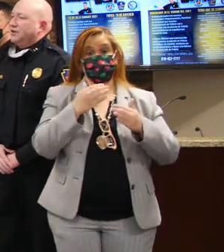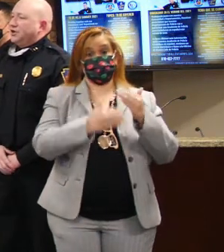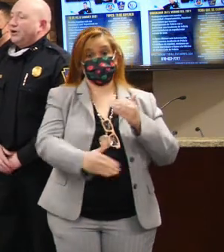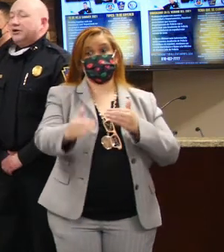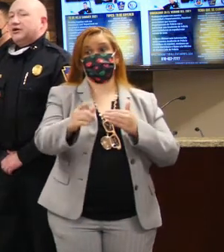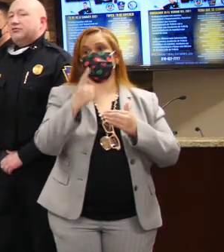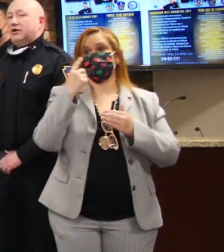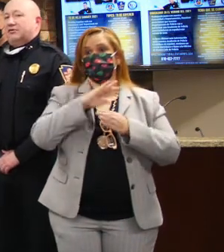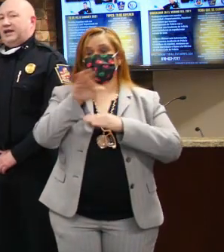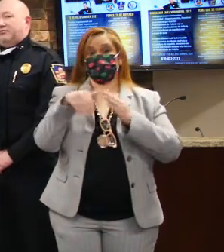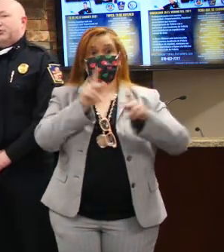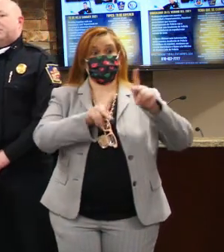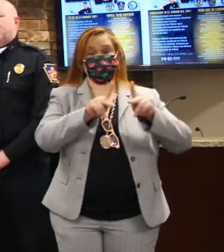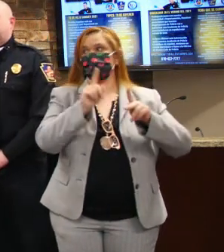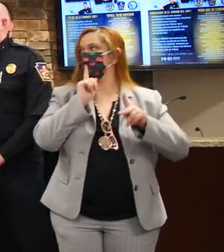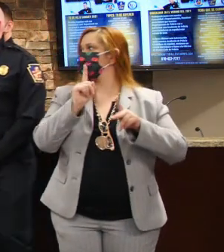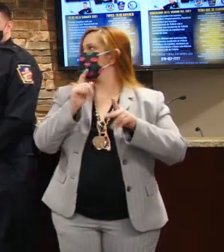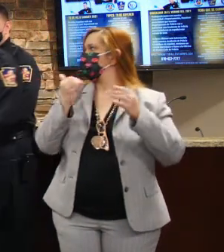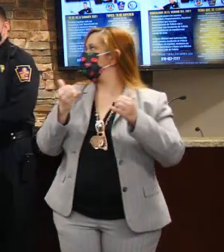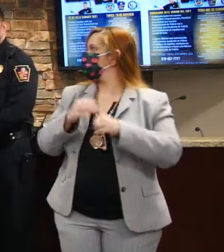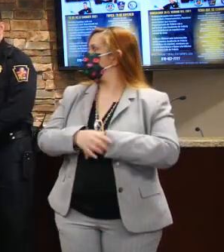system. We are going to run.